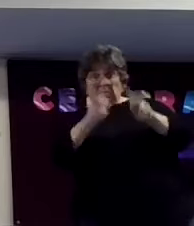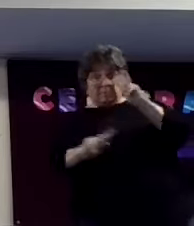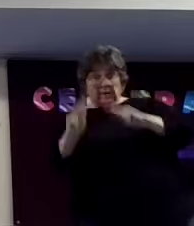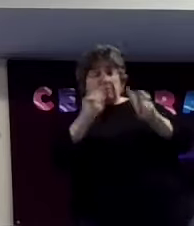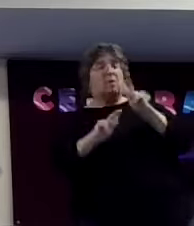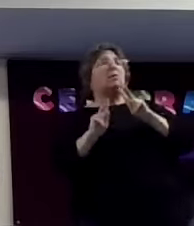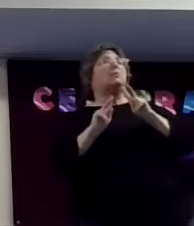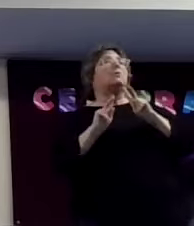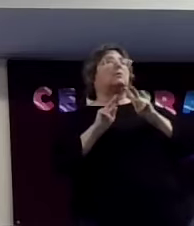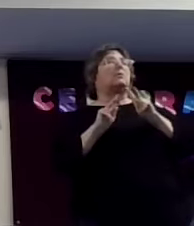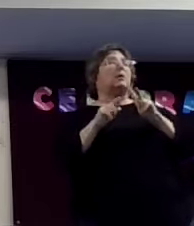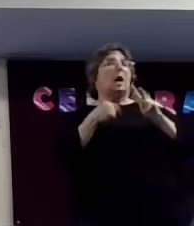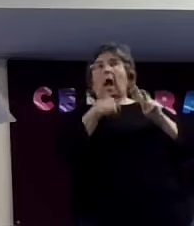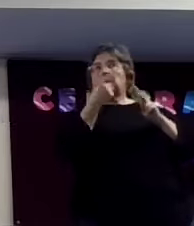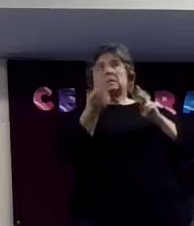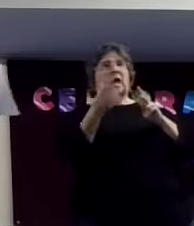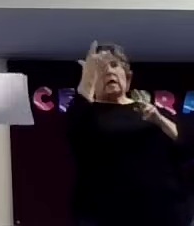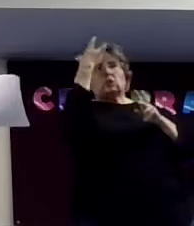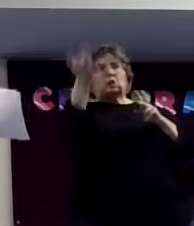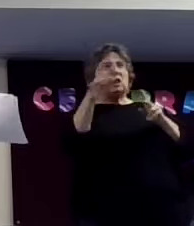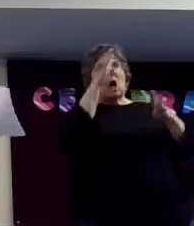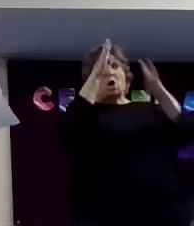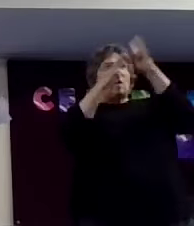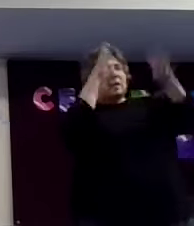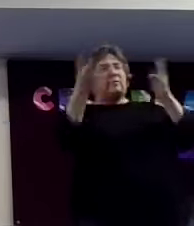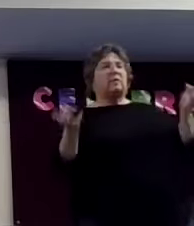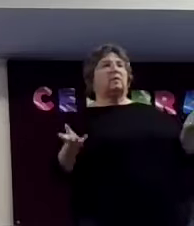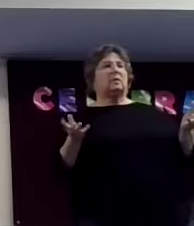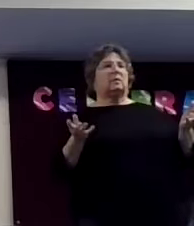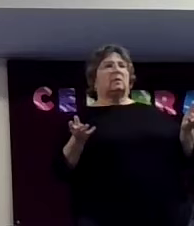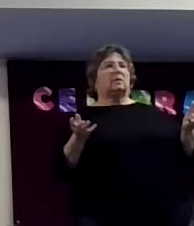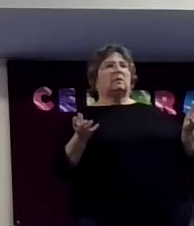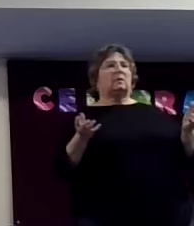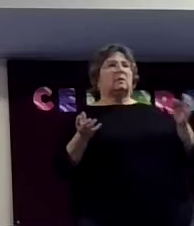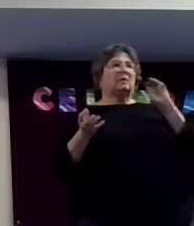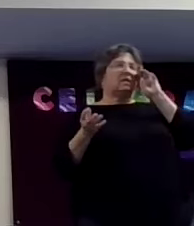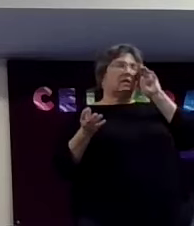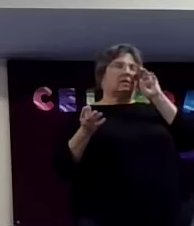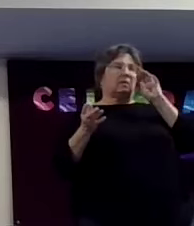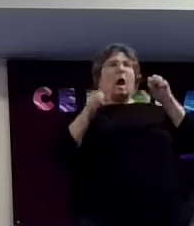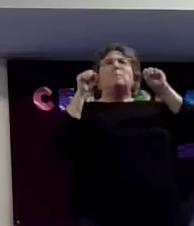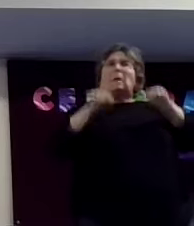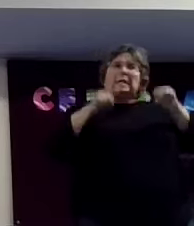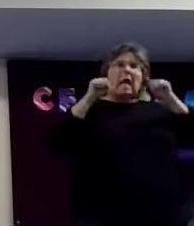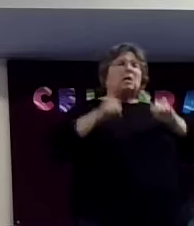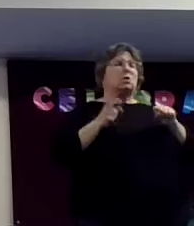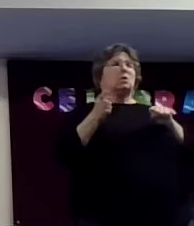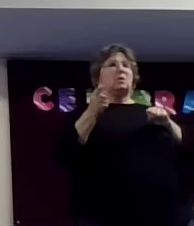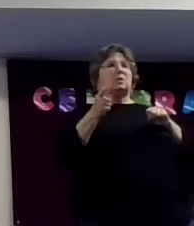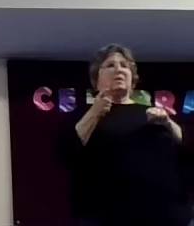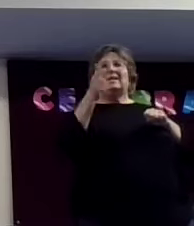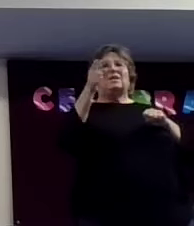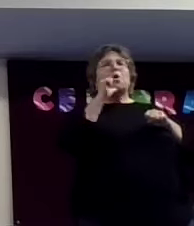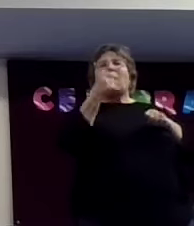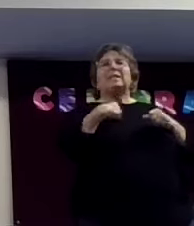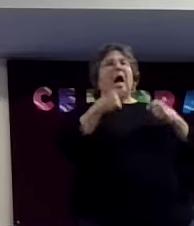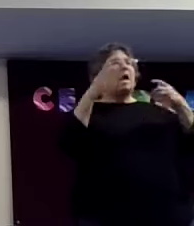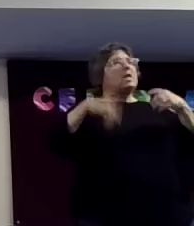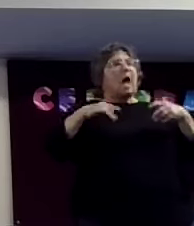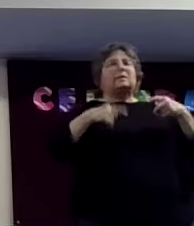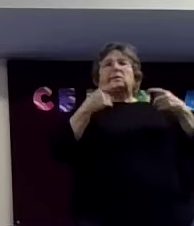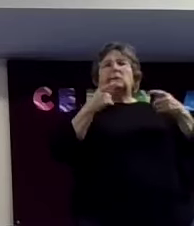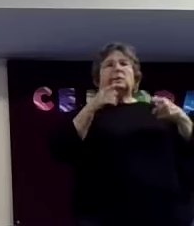with the, I'll just say, genius and creativity and potential that has been untapped. So we